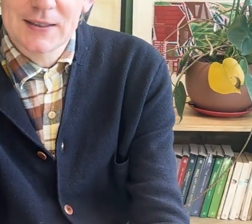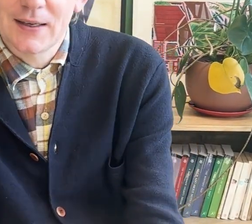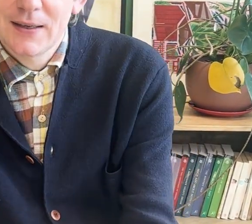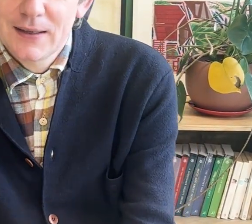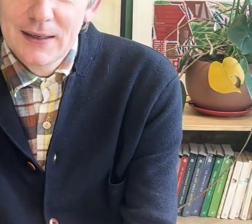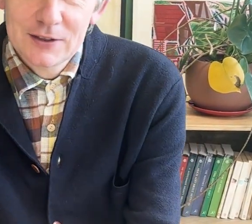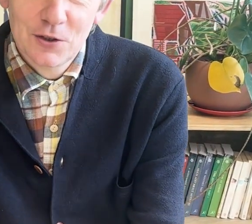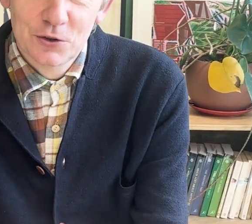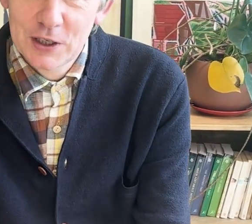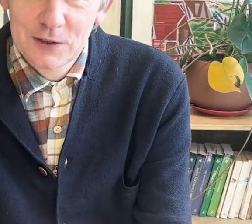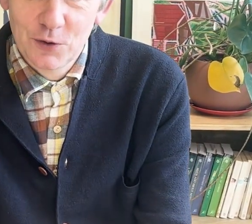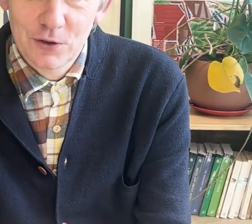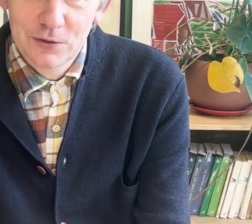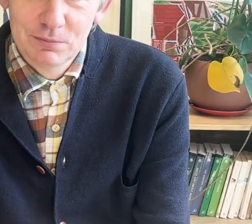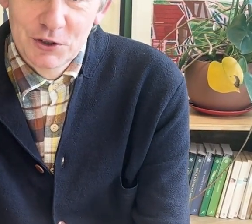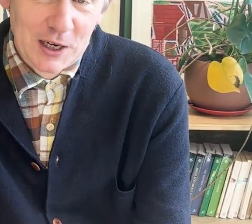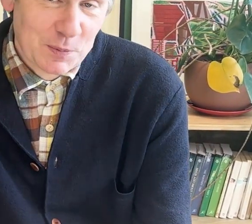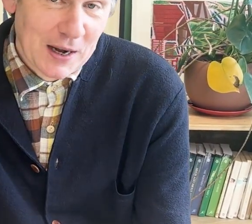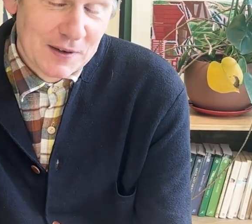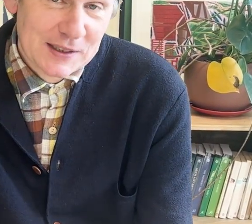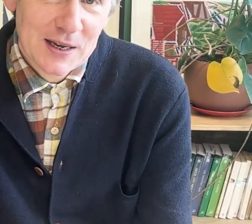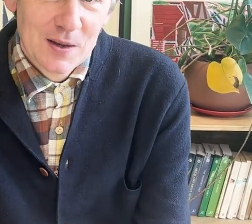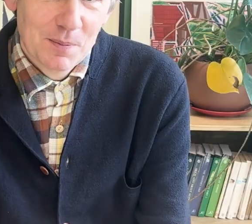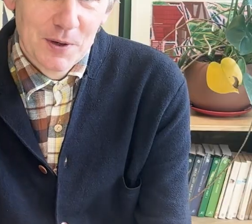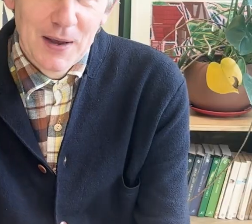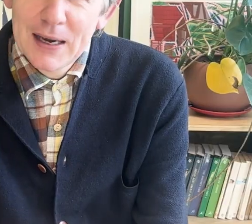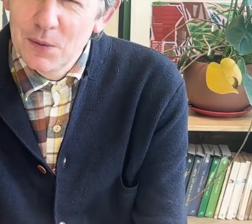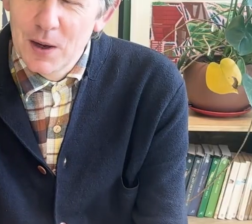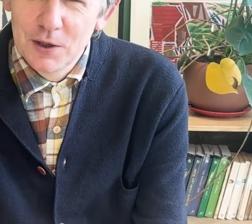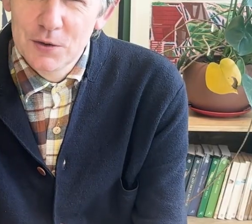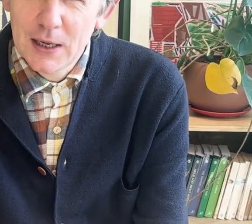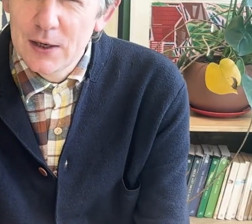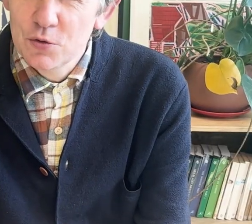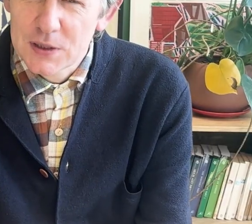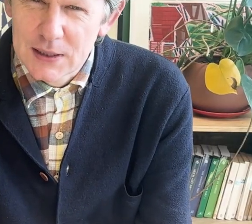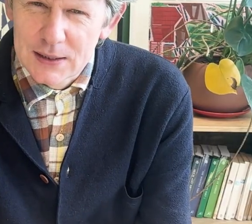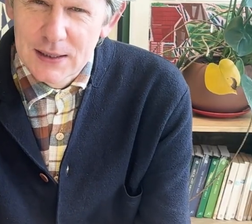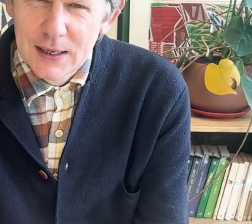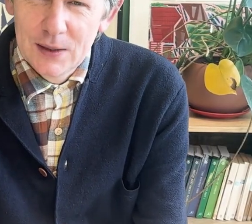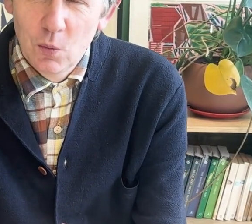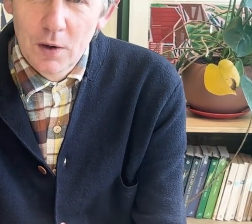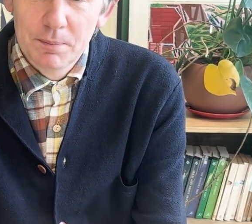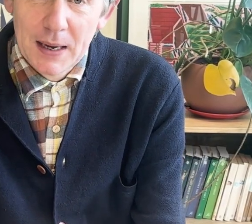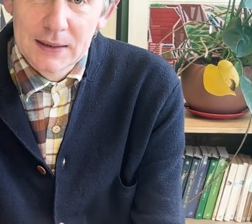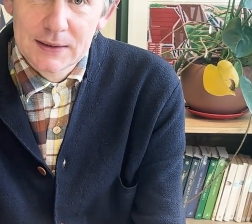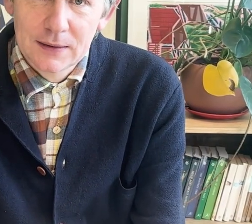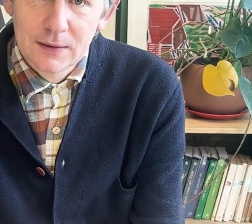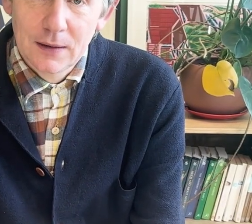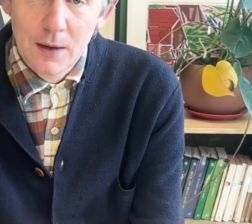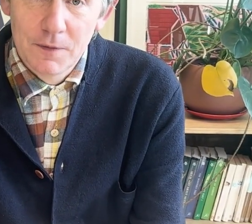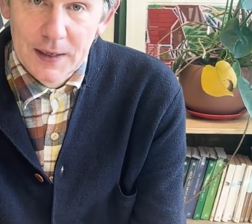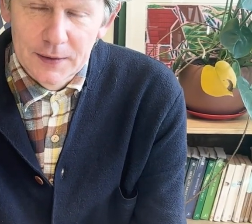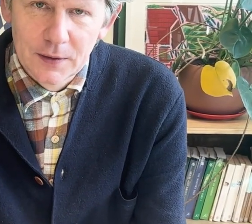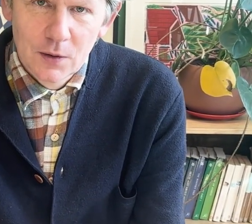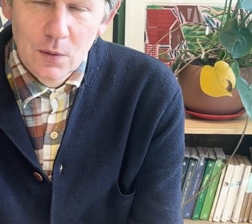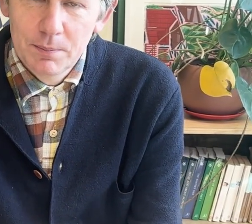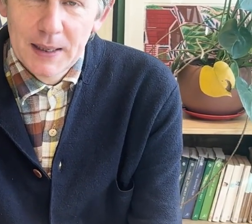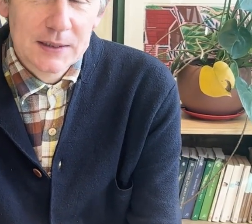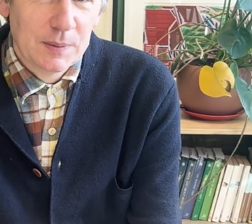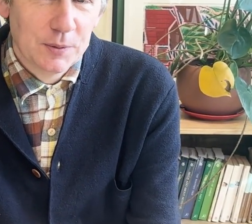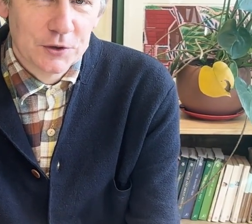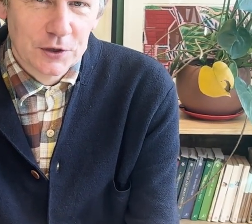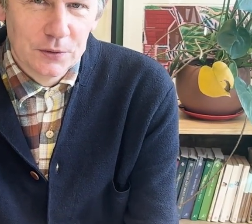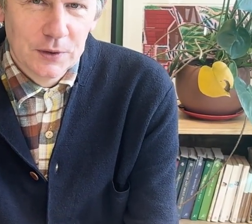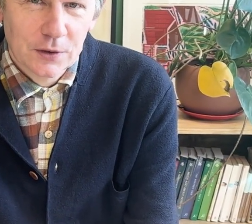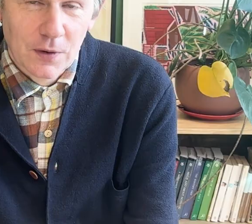of theatre. It's not just for Shakespeare lovers, but of anyone who's interested in what makes a villain, what